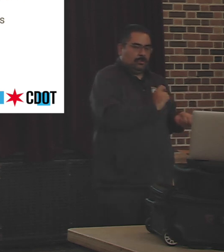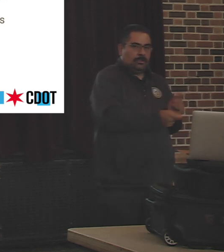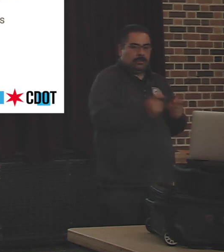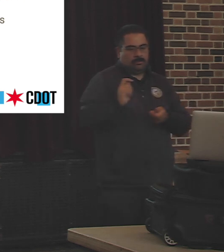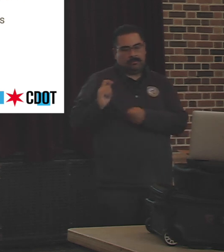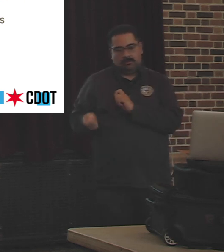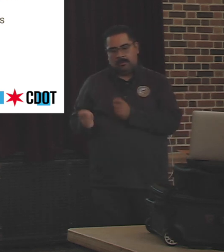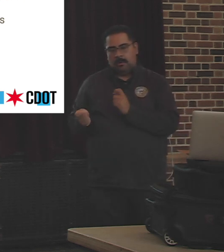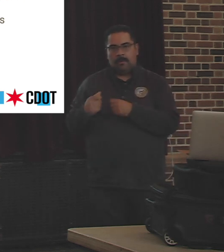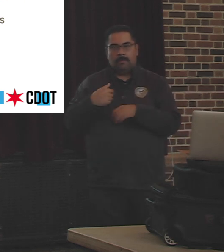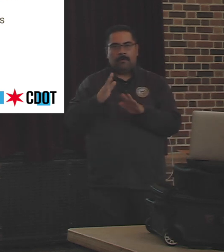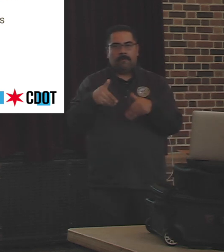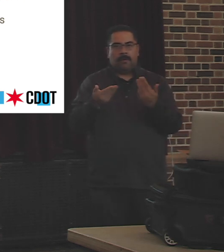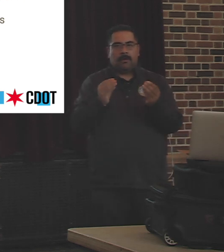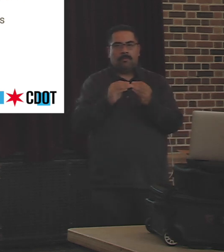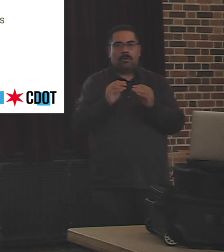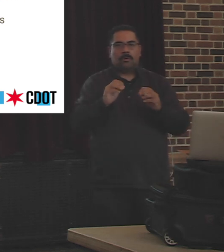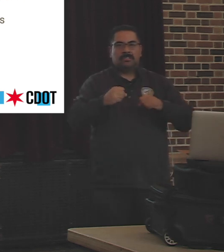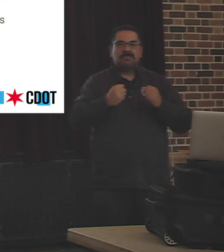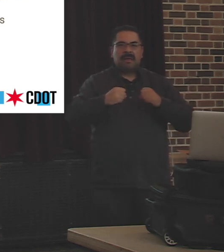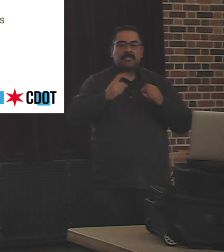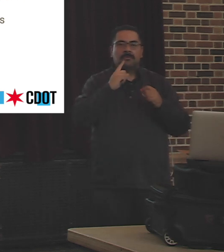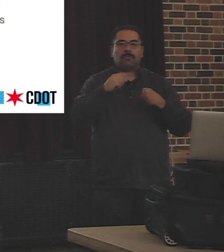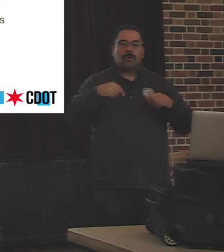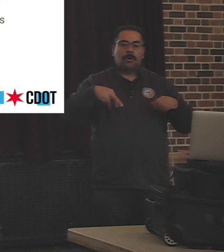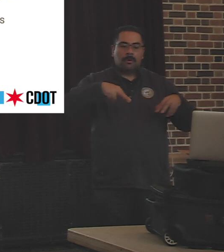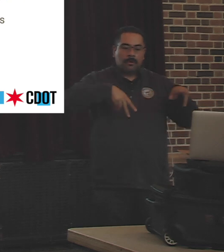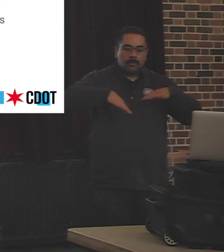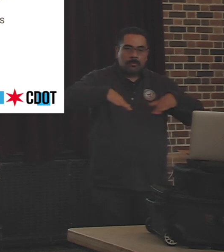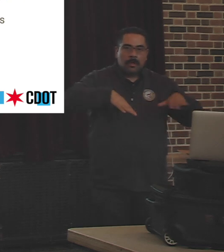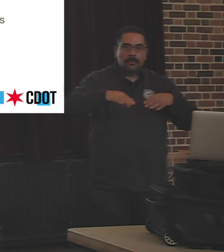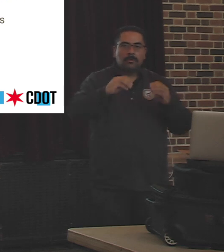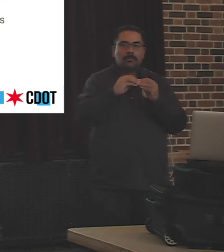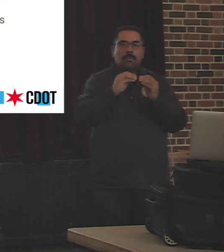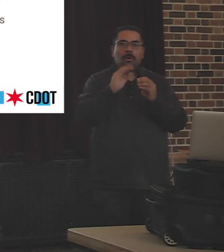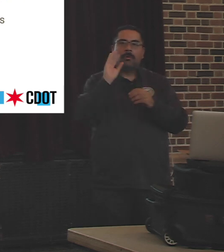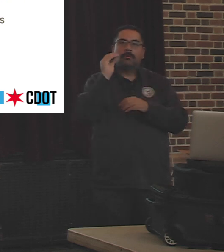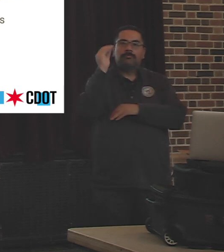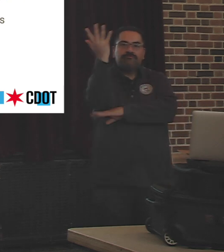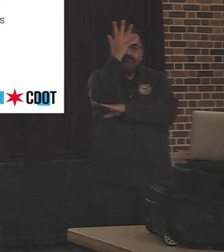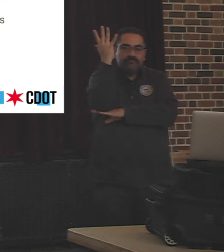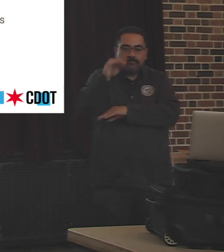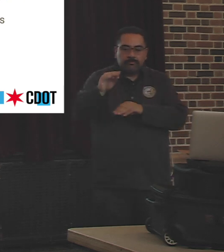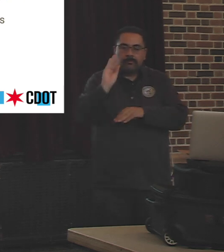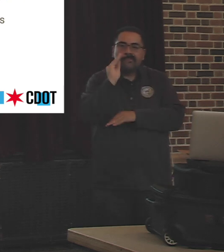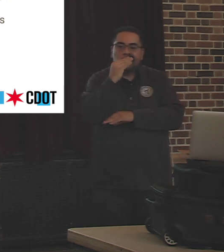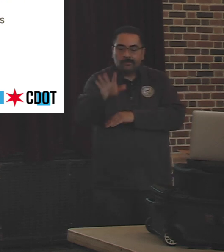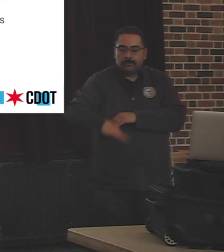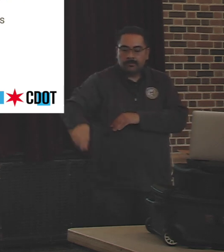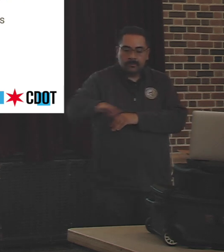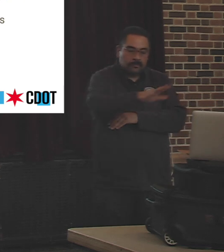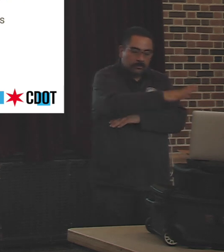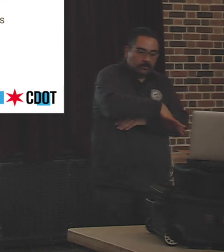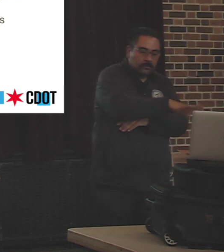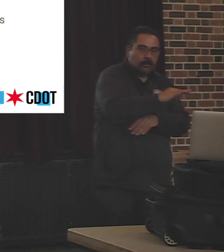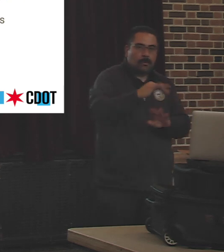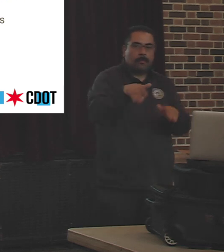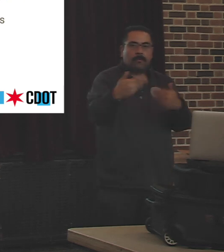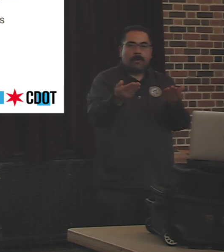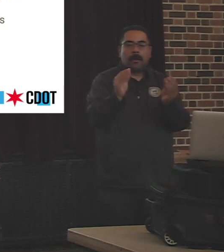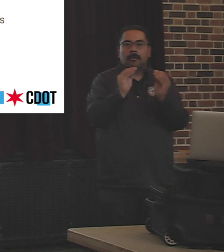space for pedestrian use, landscape, and other placemaking amenities. Closing the service drives provide a wider